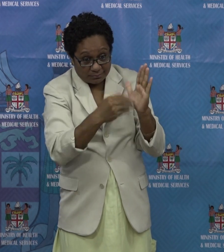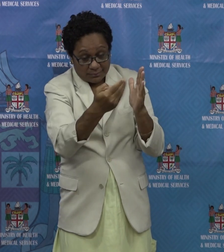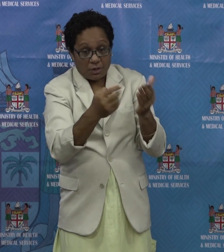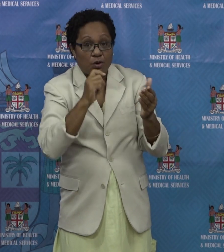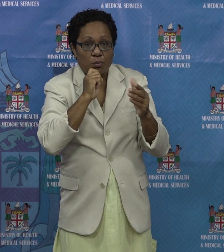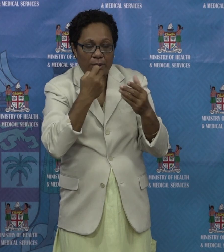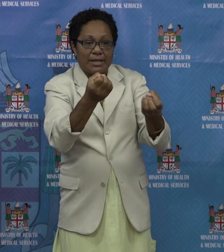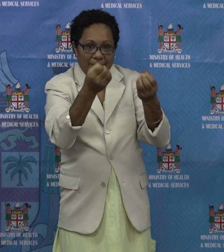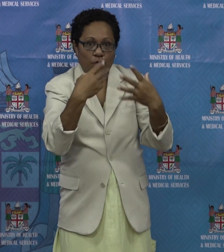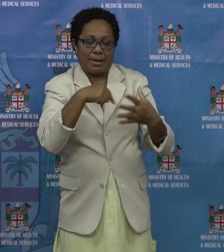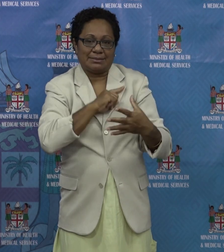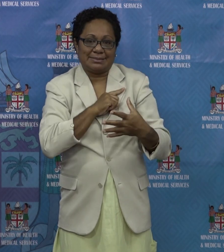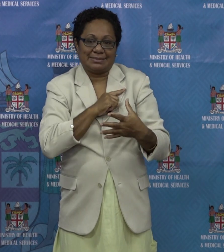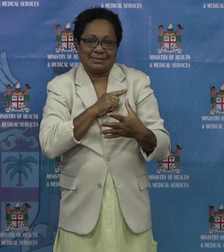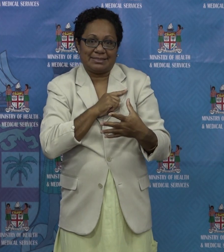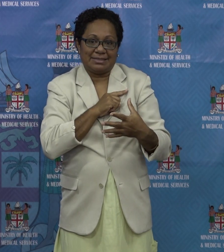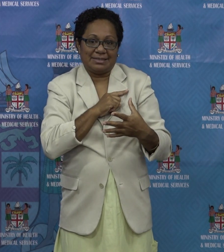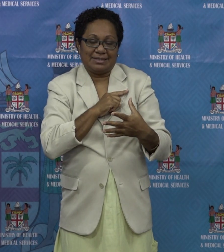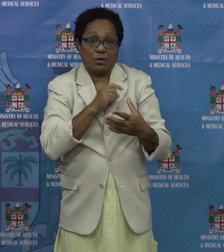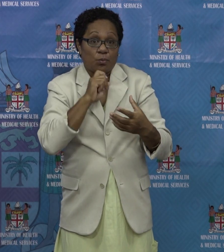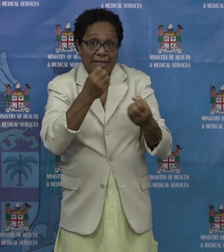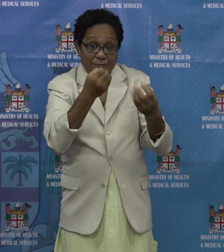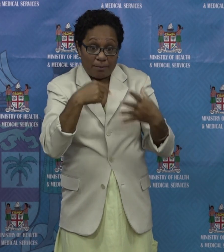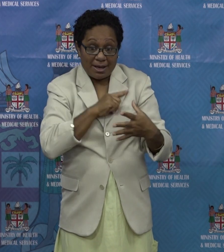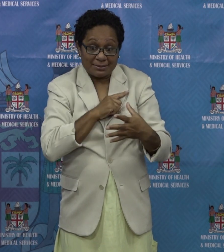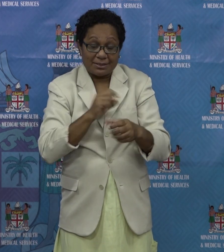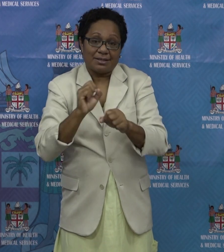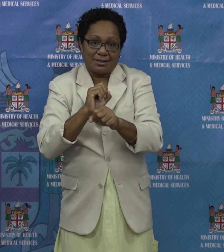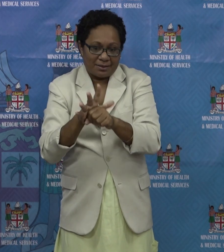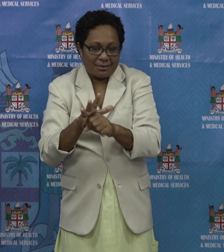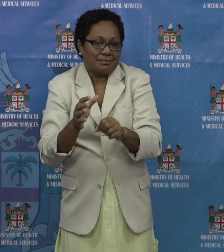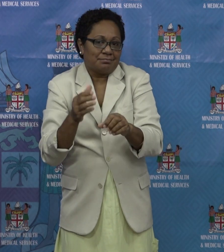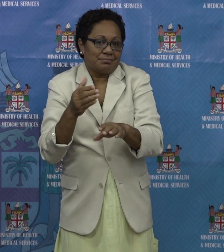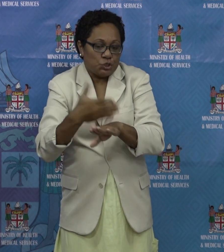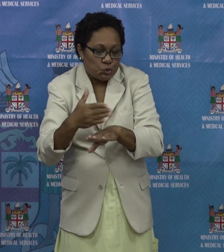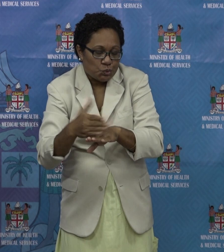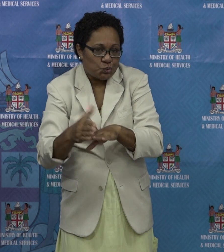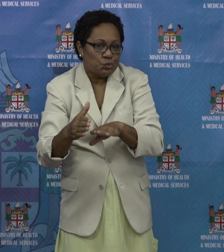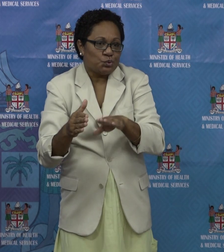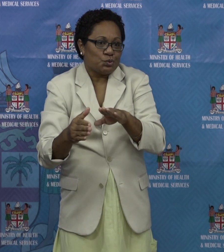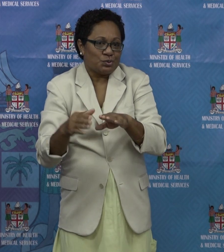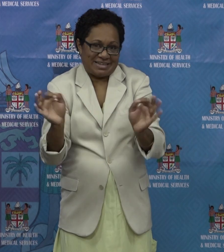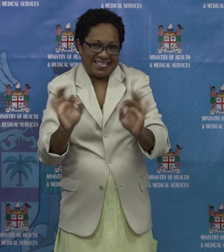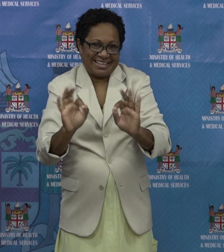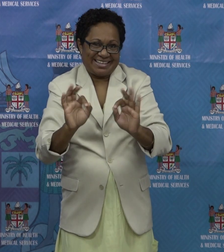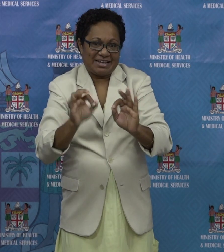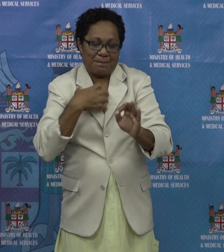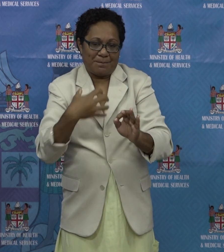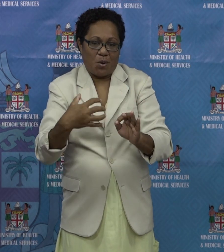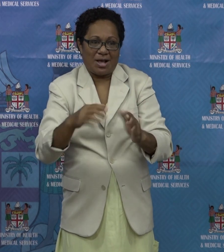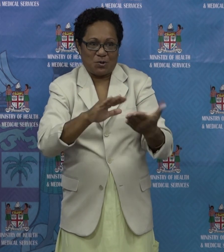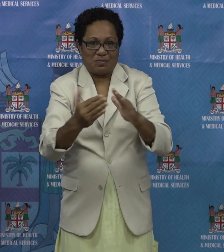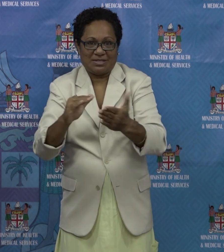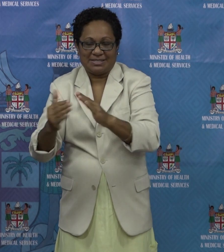is no more cases in the community. And basically, when there is no cases being reported, say, for